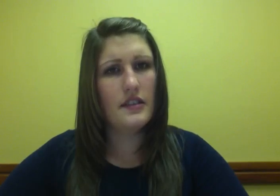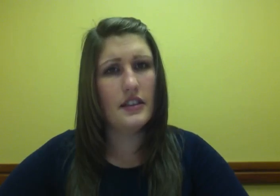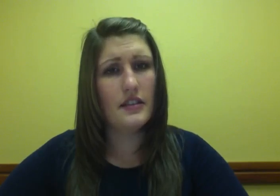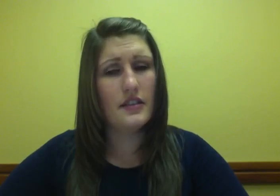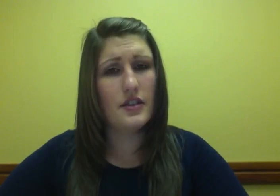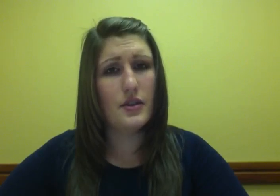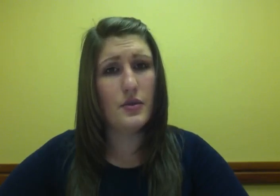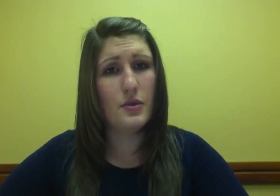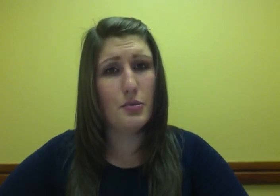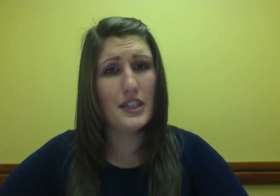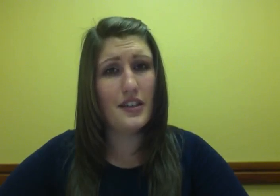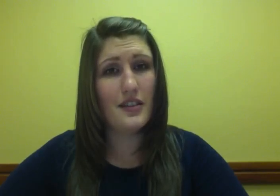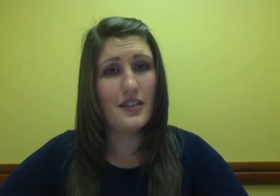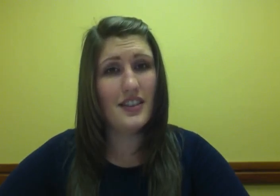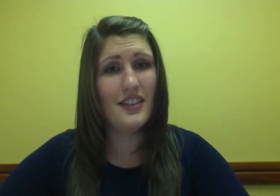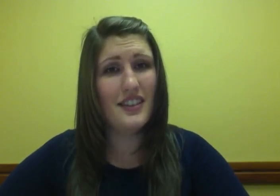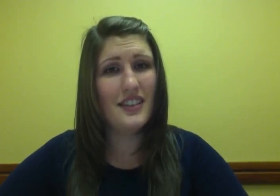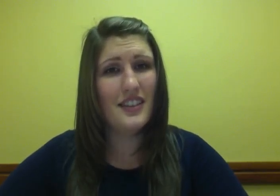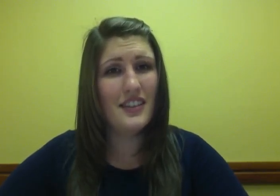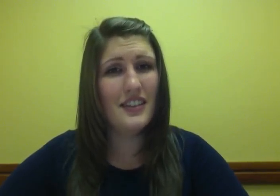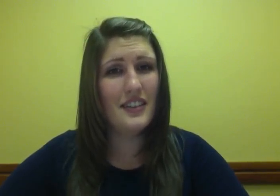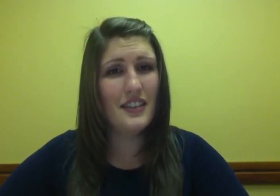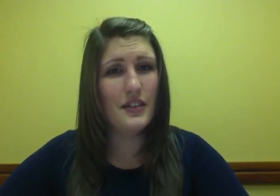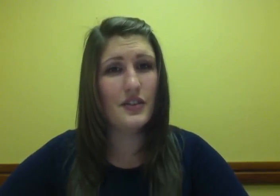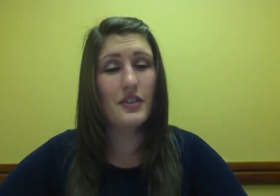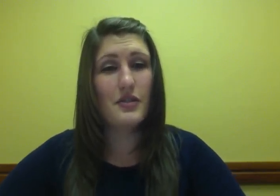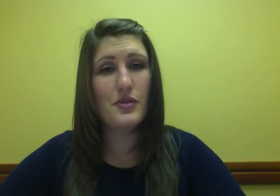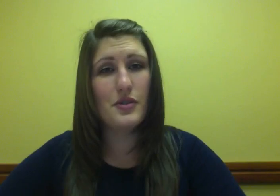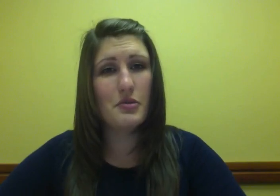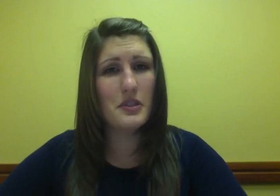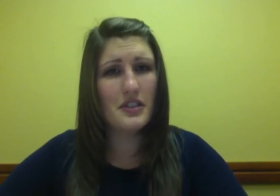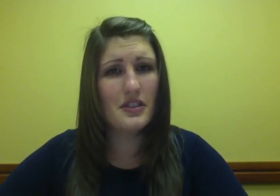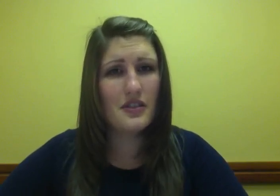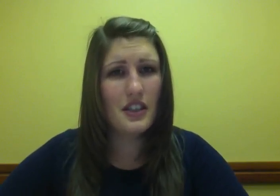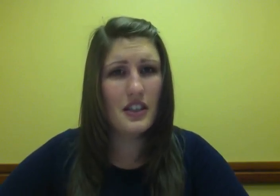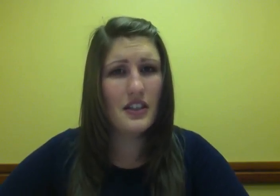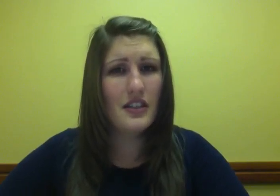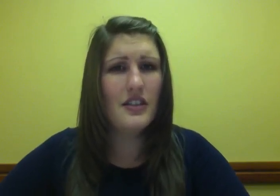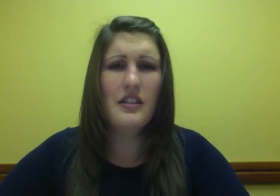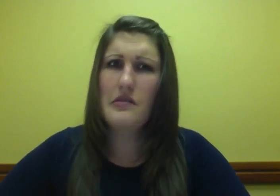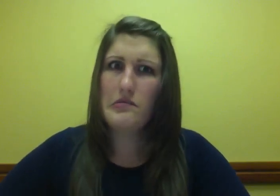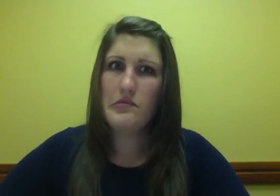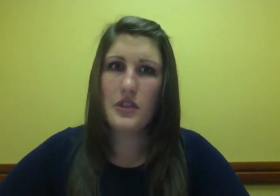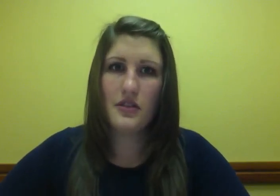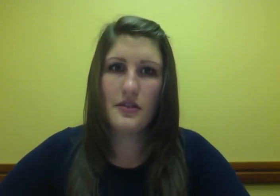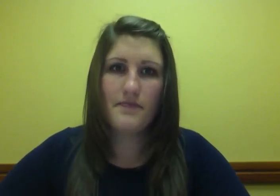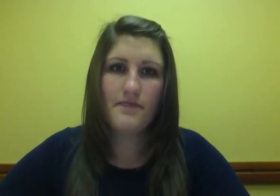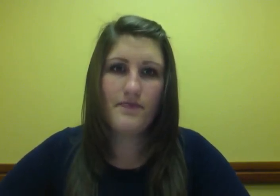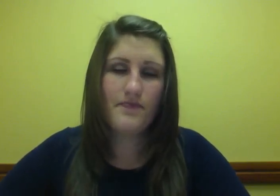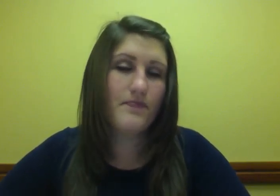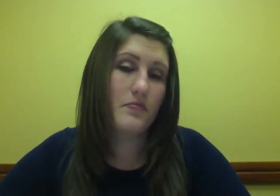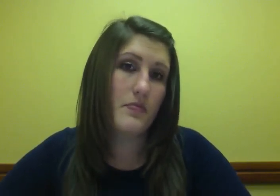And sue the president? How they're going to sue the president? I